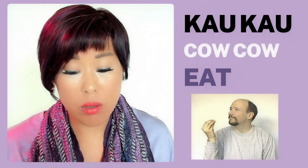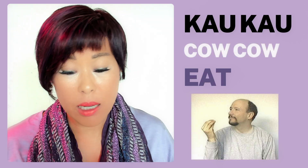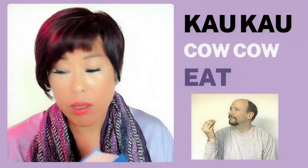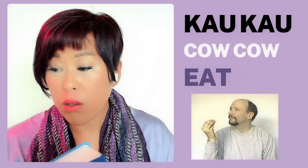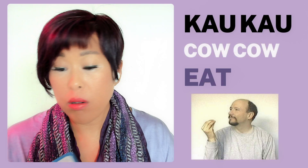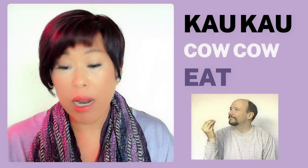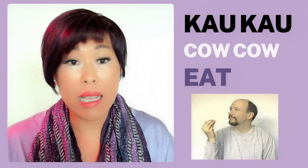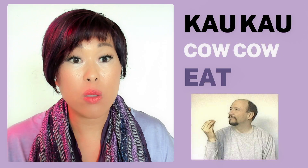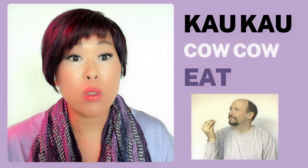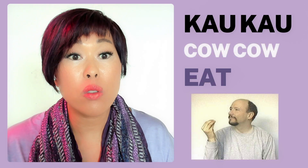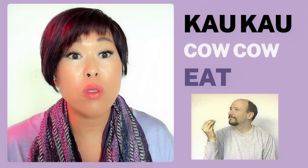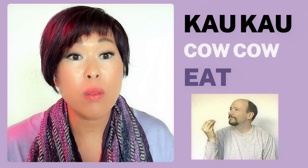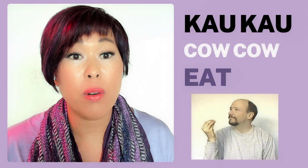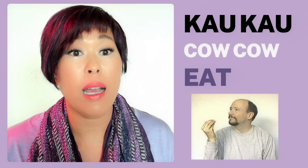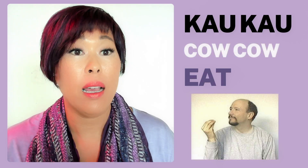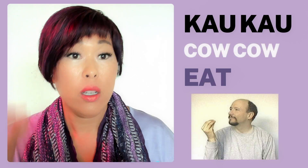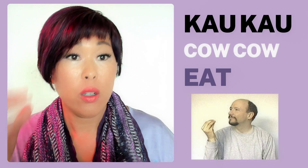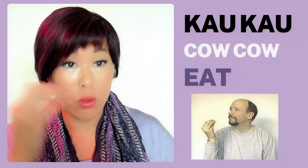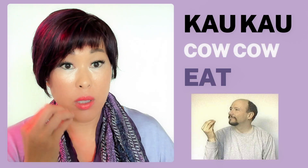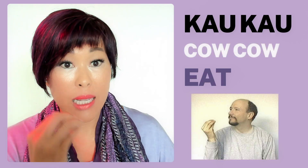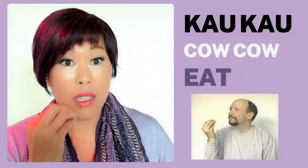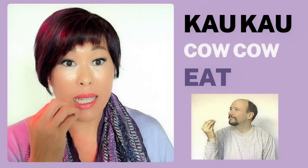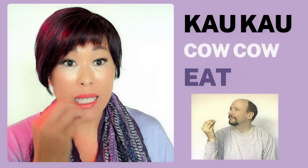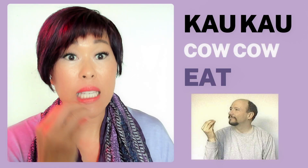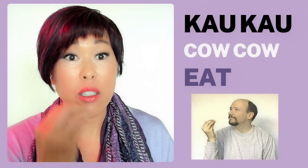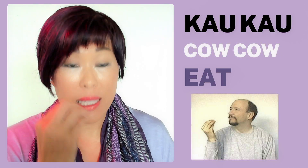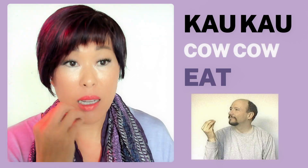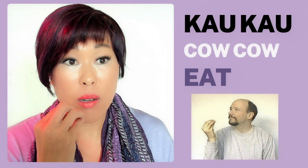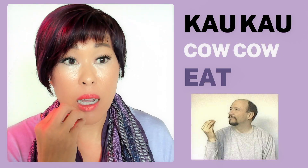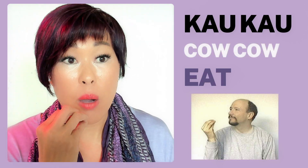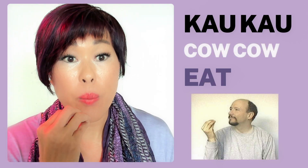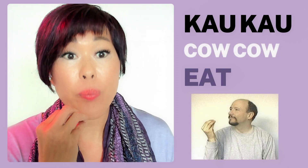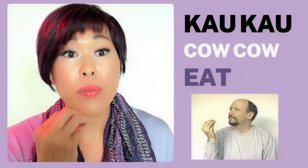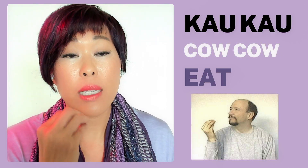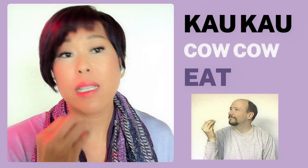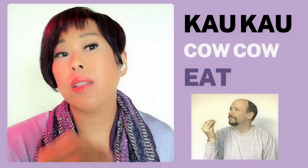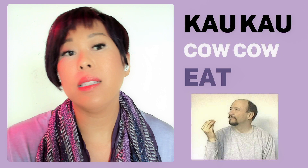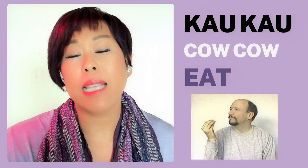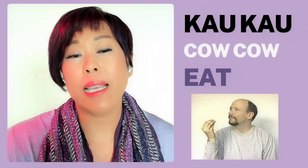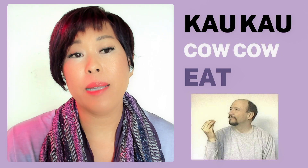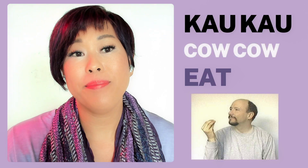cow grinds was good, brah. Oh, you like eat, you like cow cow. That's how they say it.